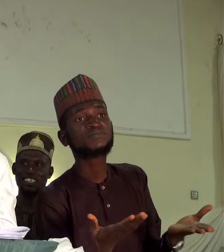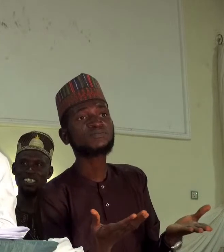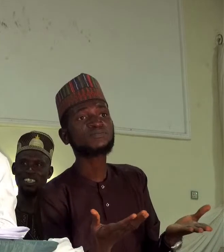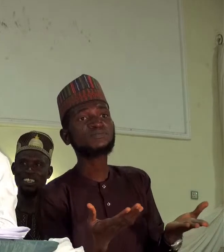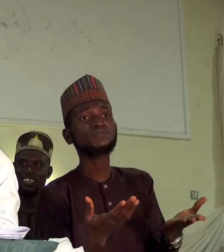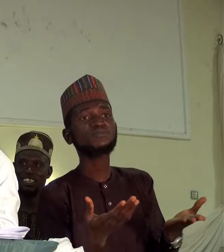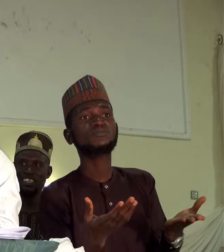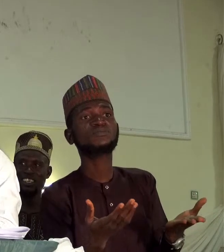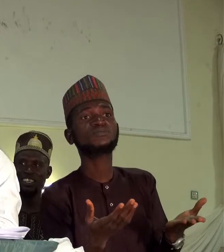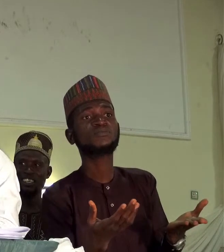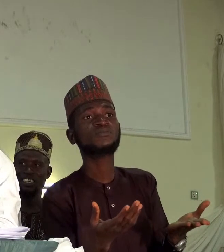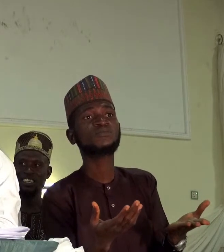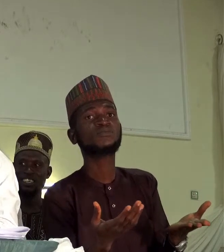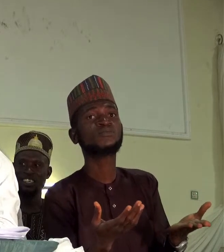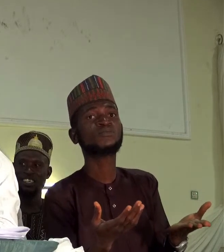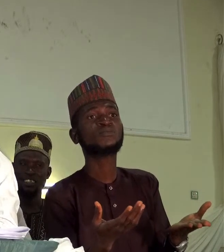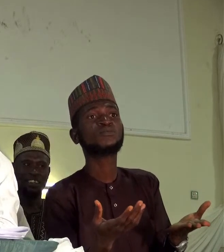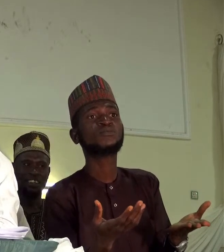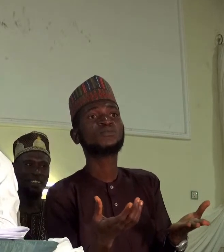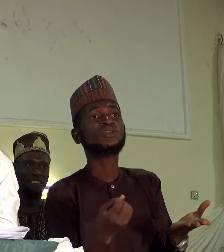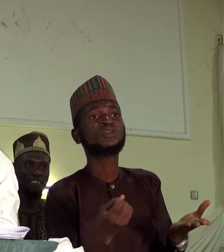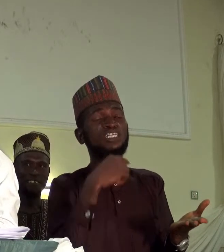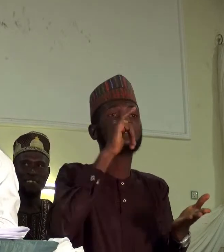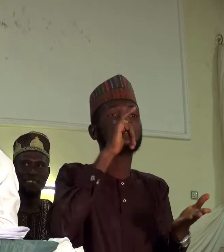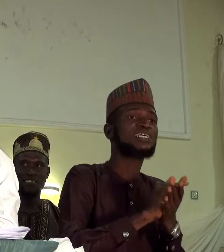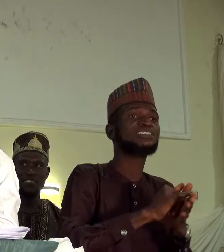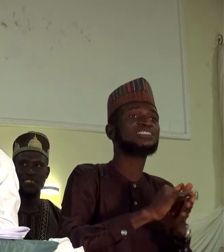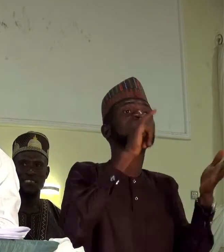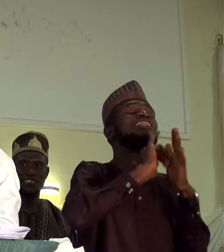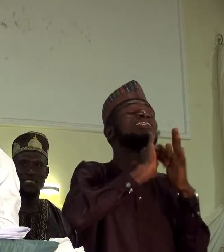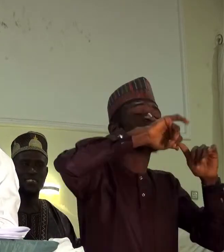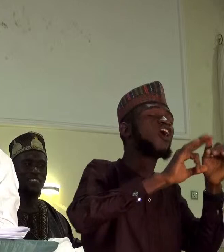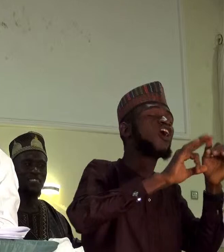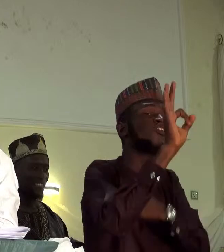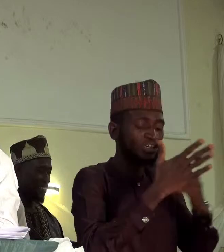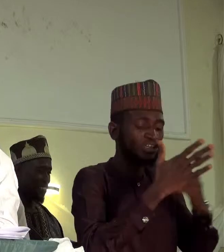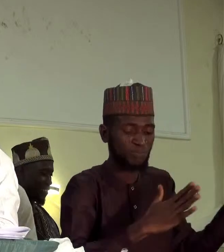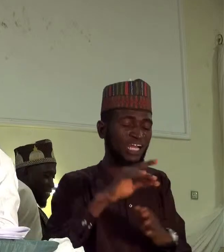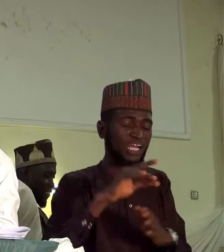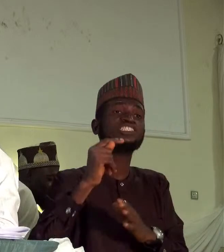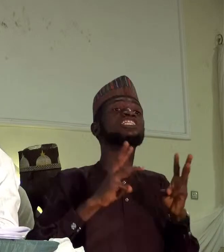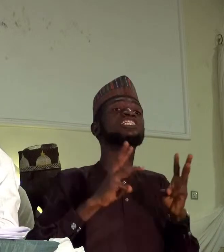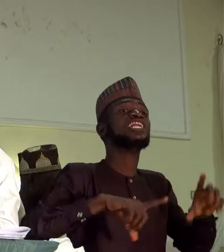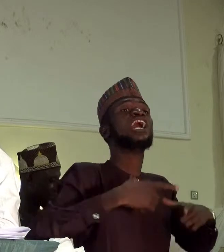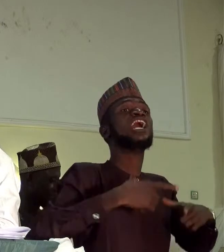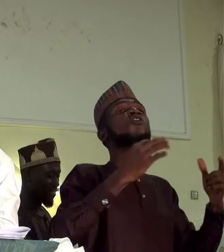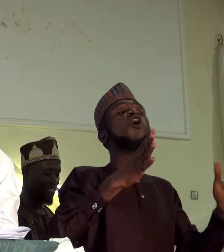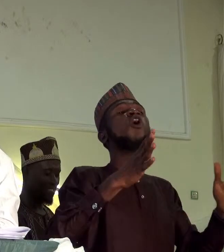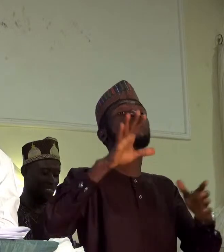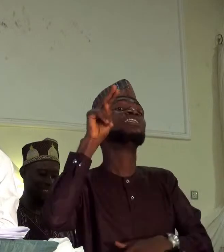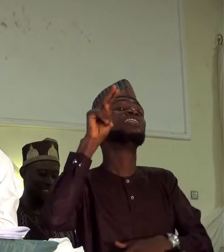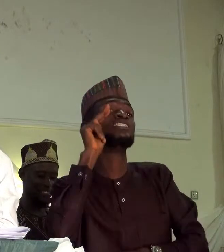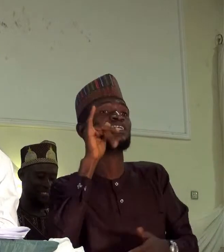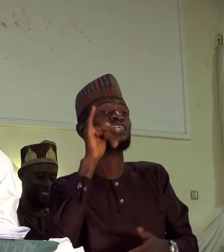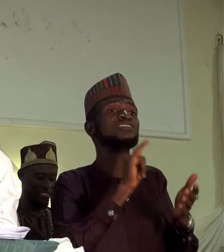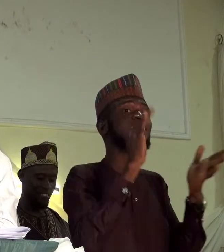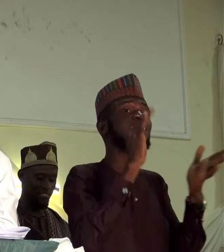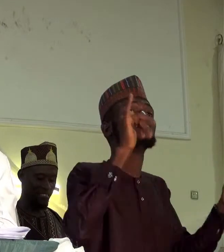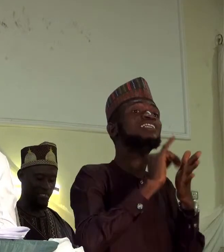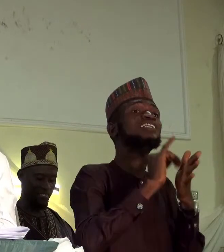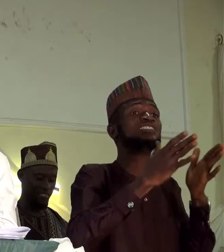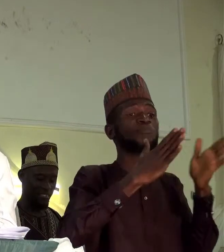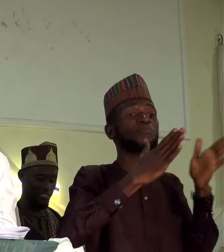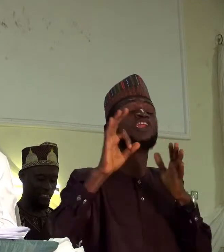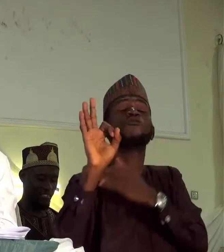Aláya Anibiolọ́ ti sọ̀rọ̀ Nigeria nu. Wàdúrà bá Láwọ̀ Mẹ́fàlán, Kọ́ríyàtán, kanat aminatan mutmainatan